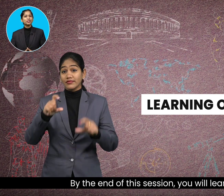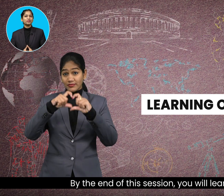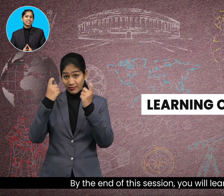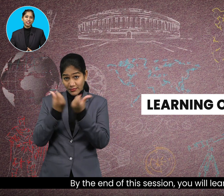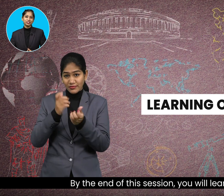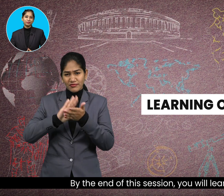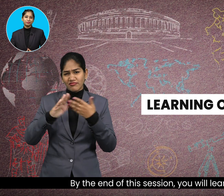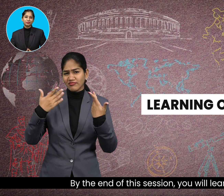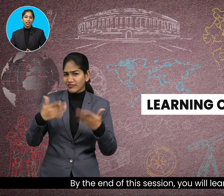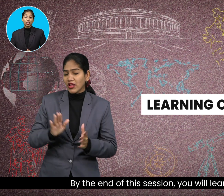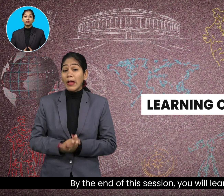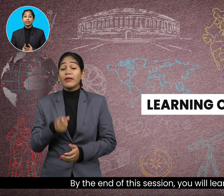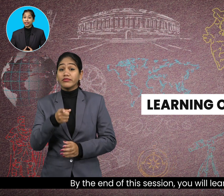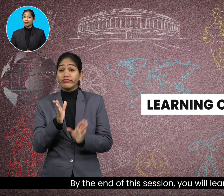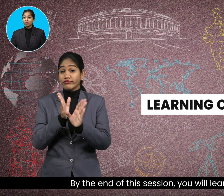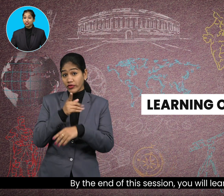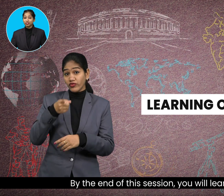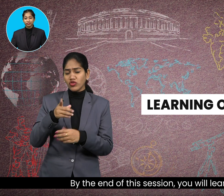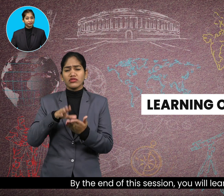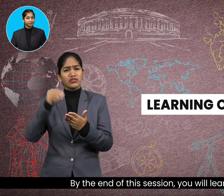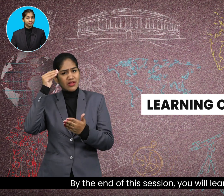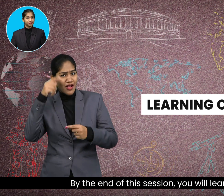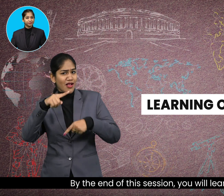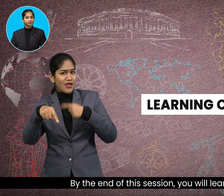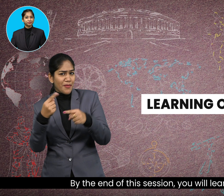By the end of this session, you will learn about